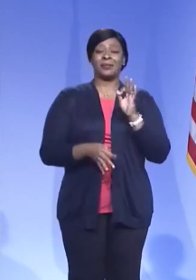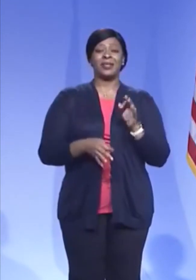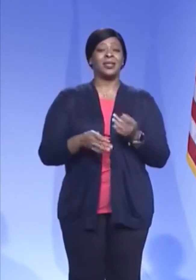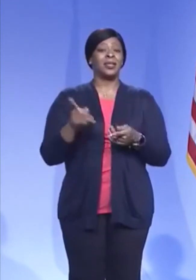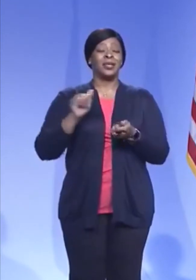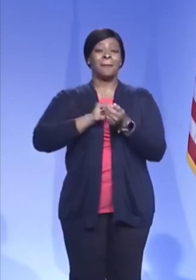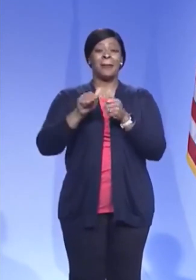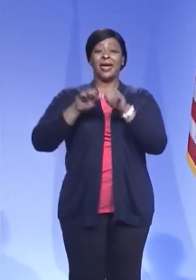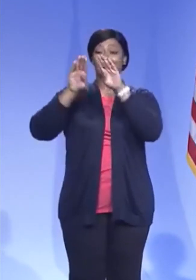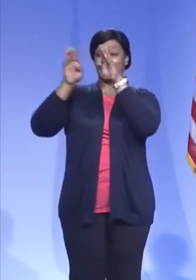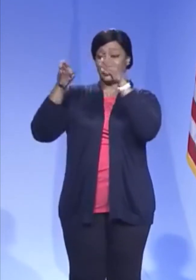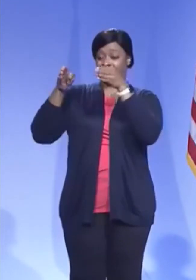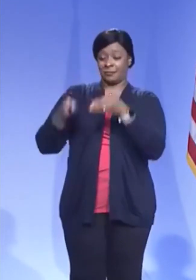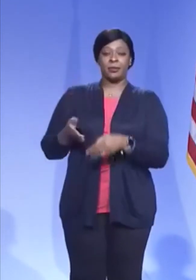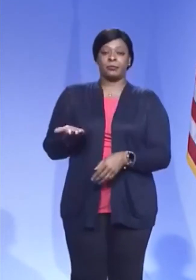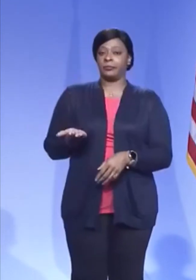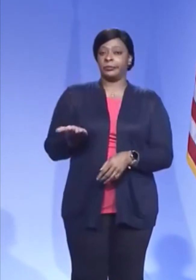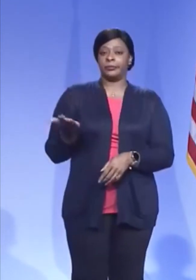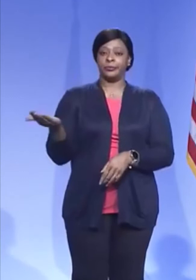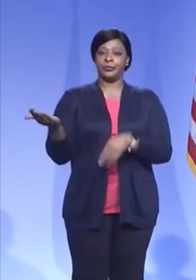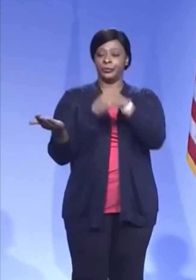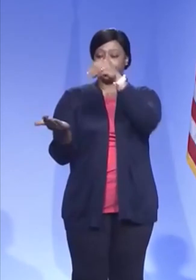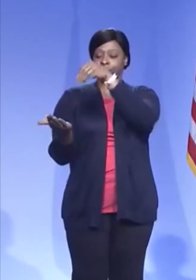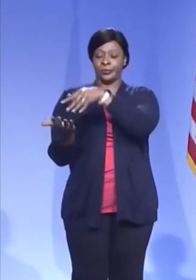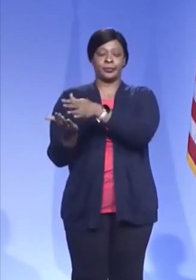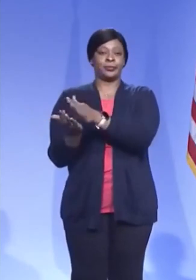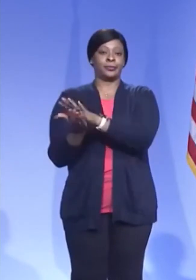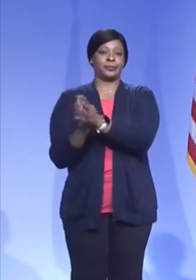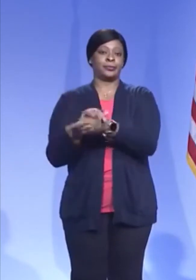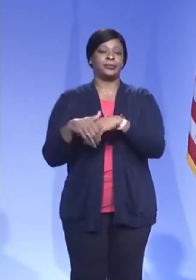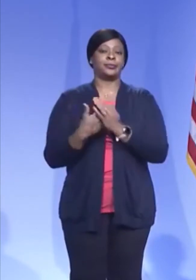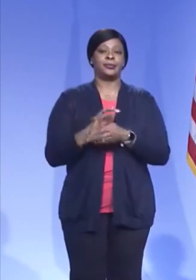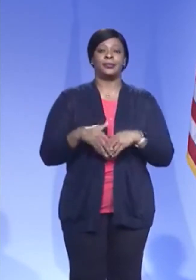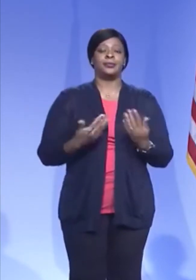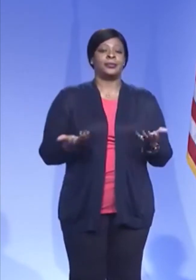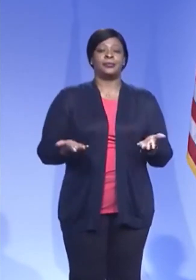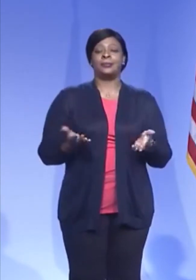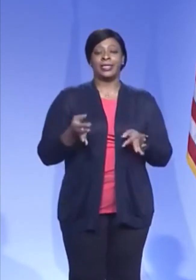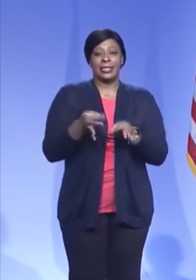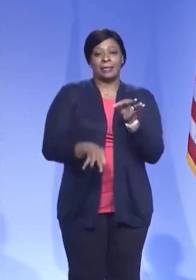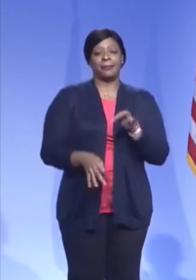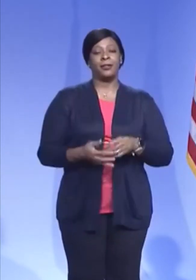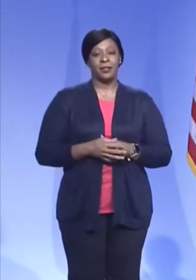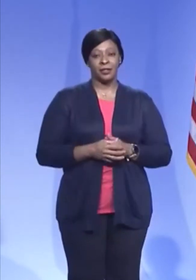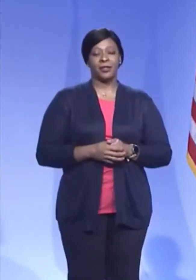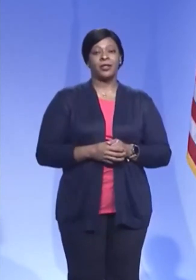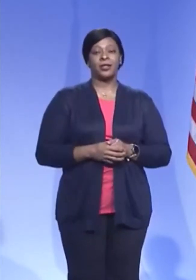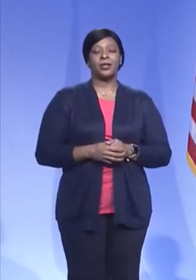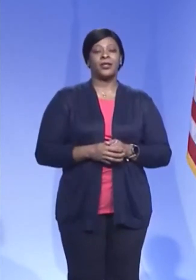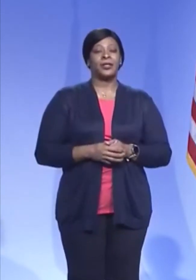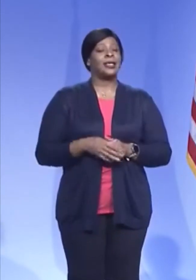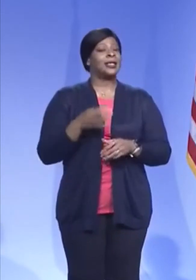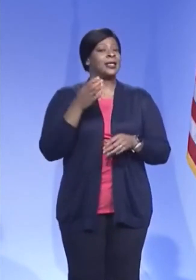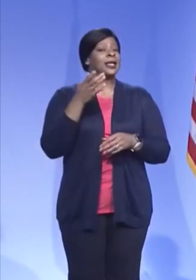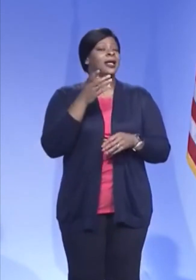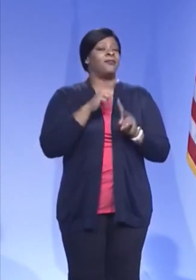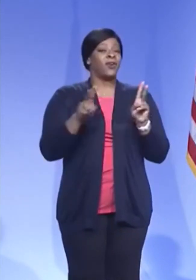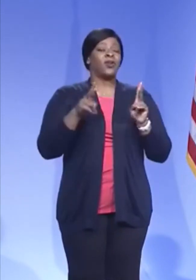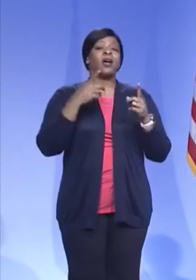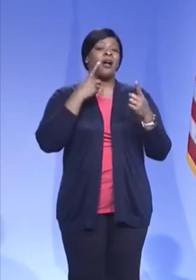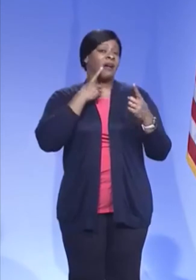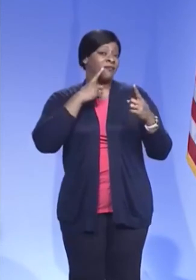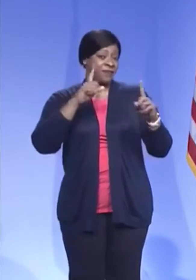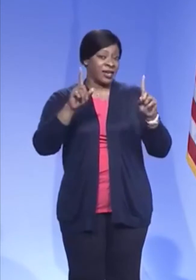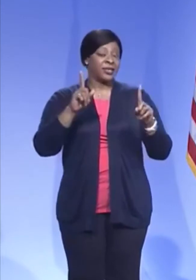a dispenser, just reach over, flip it, and wash your hands. Very simple thing, but very